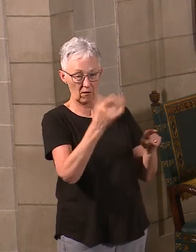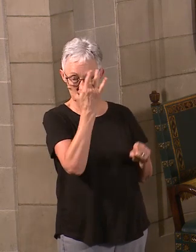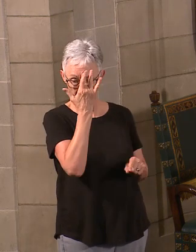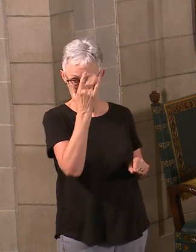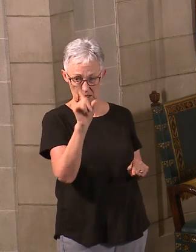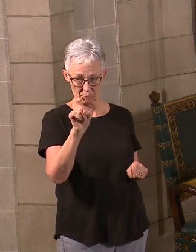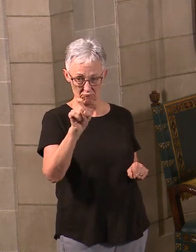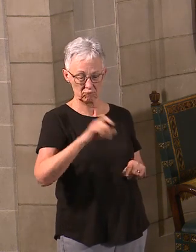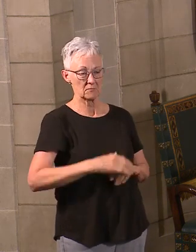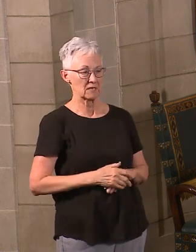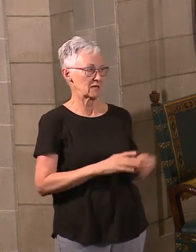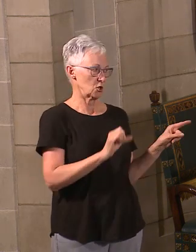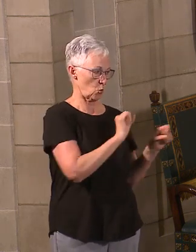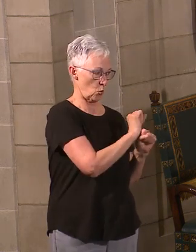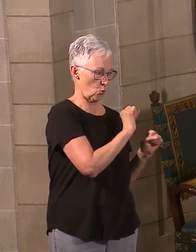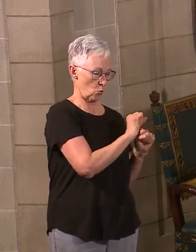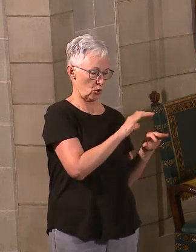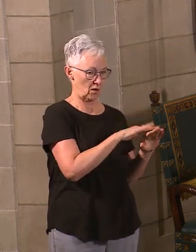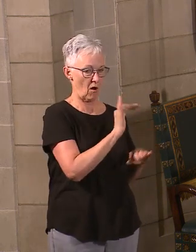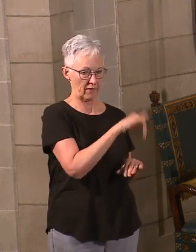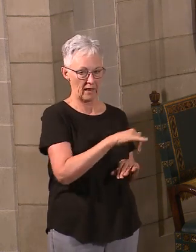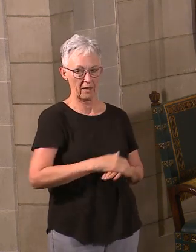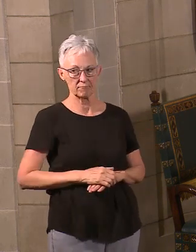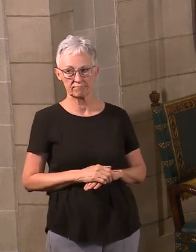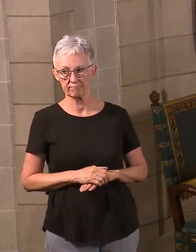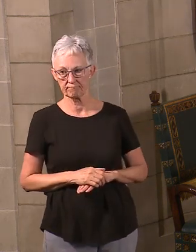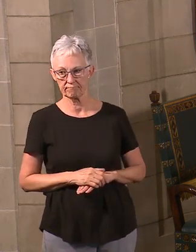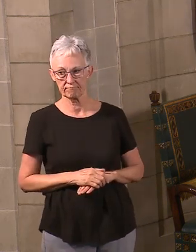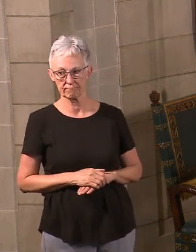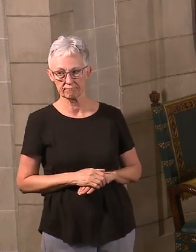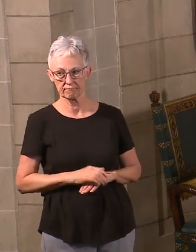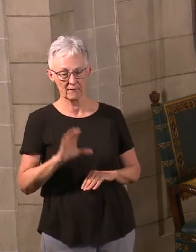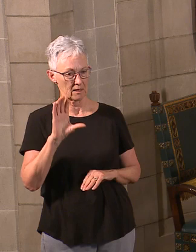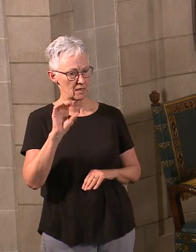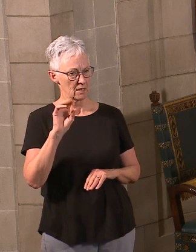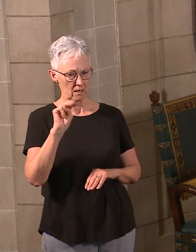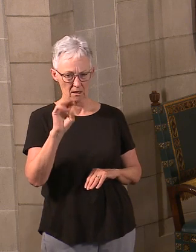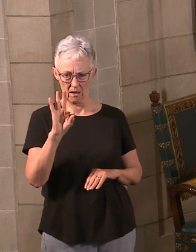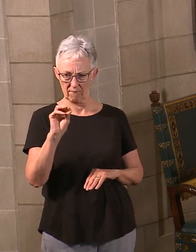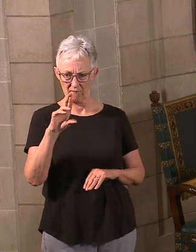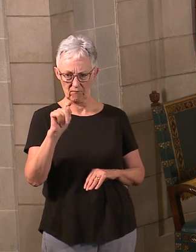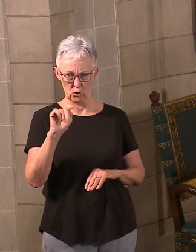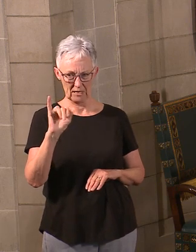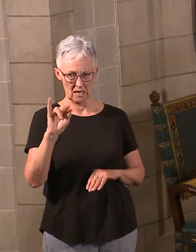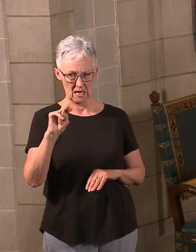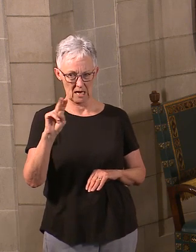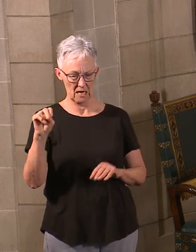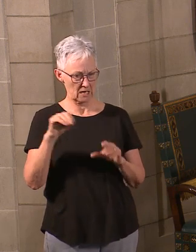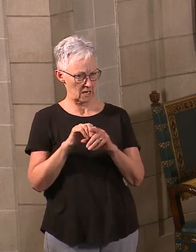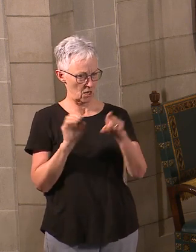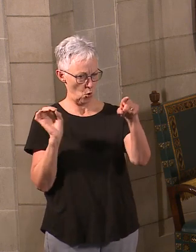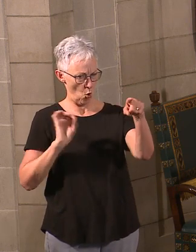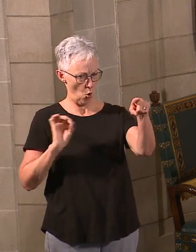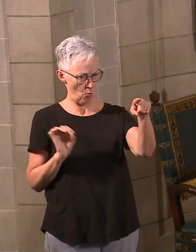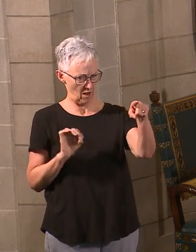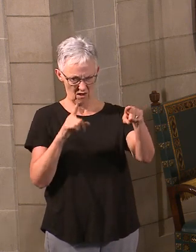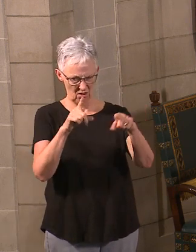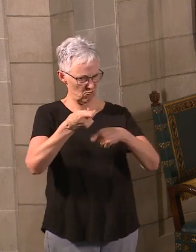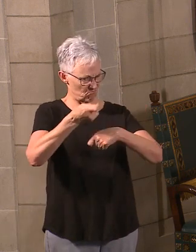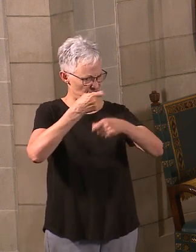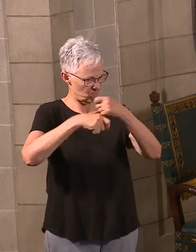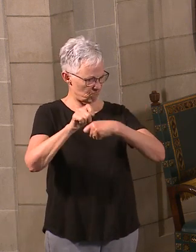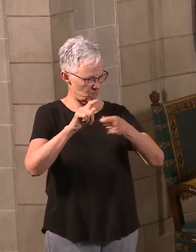from Marion Bally from WWT, is the Comfort Inn on 13th and Omaha being transformed into a hospital or some sort of medical facility?